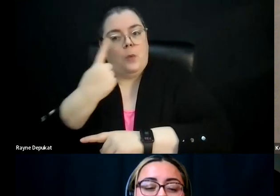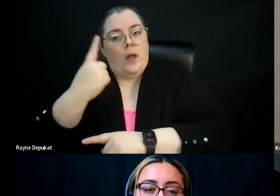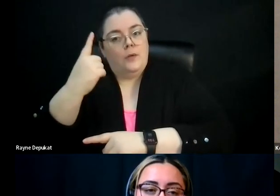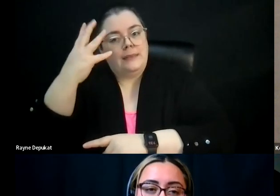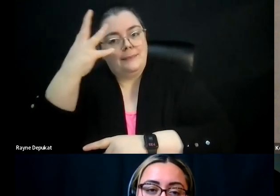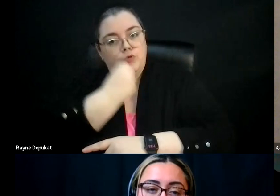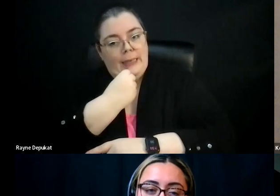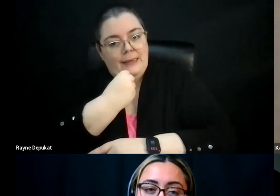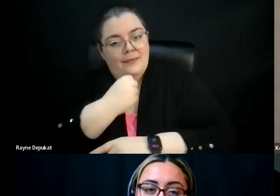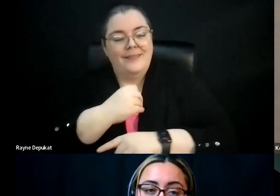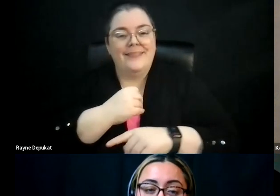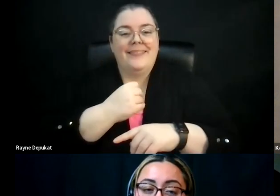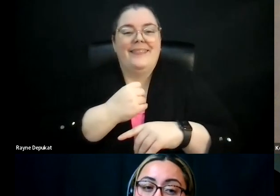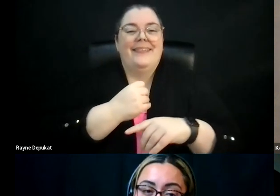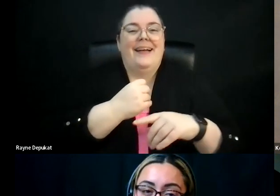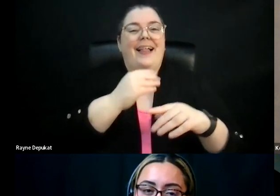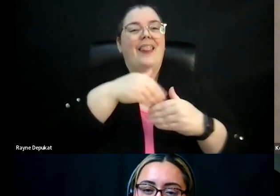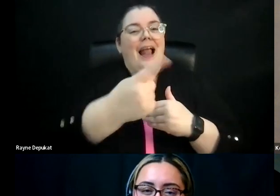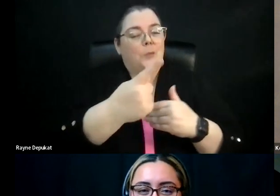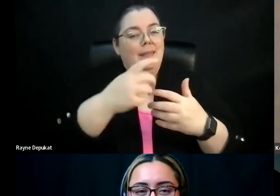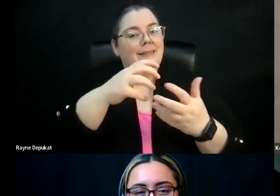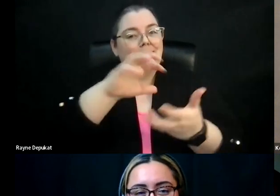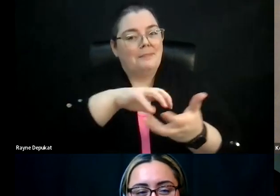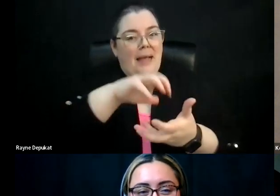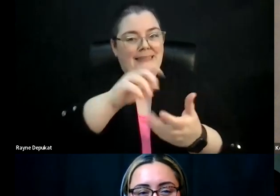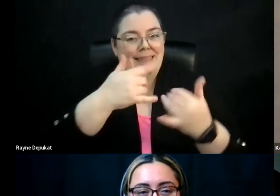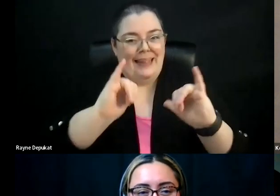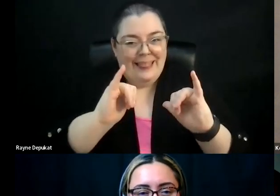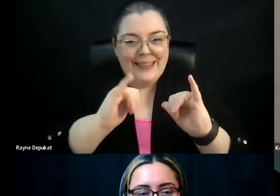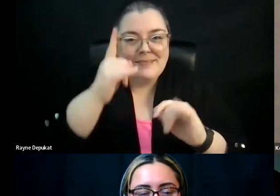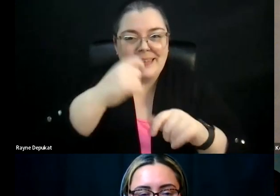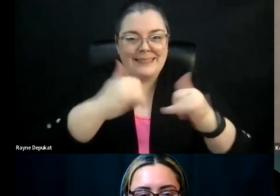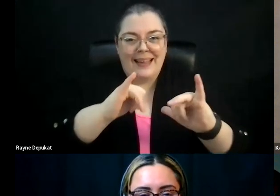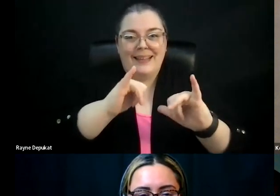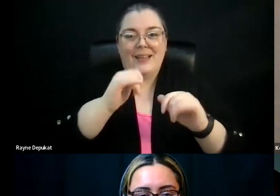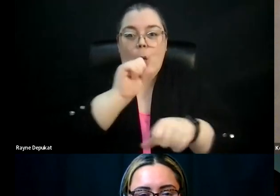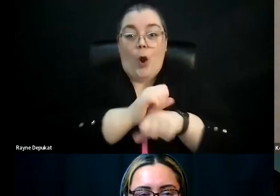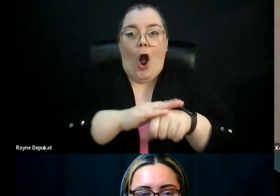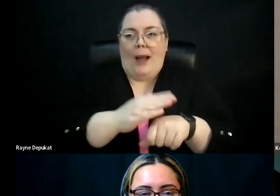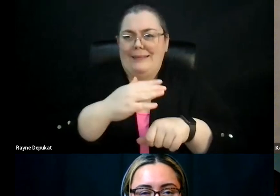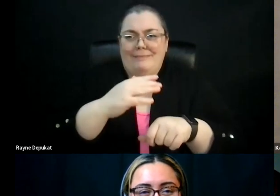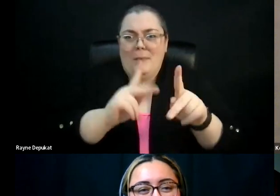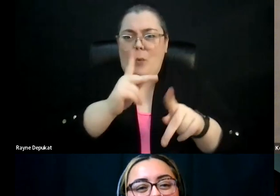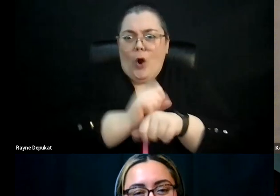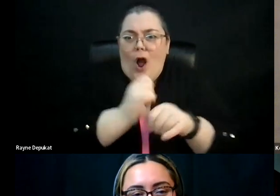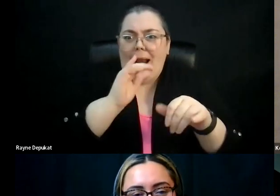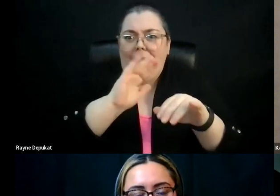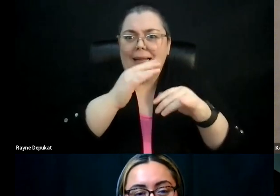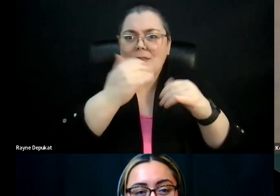the reason one we just shared was pretty, but the next one is a little messy still, let's say. We're still working on it. People,